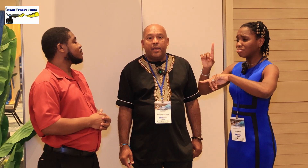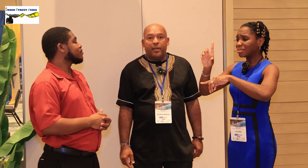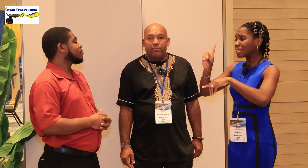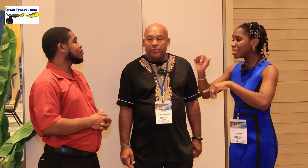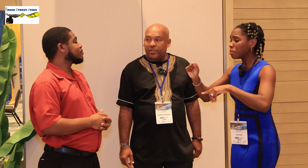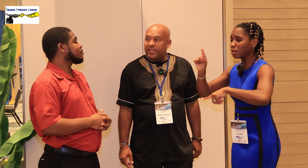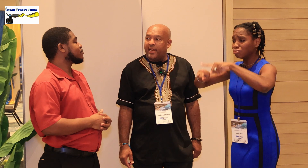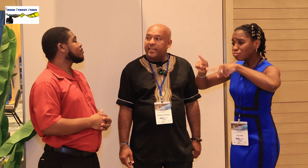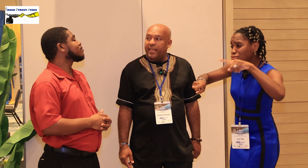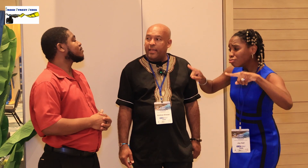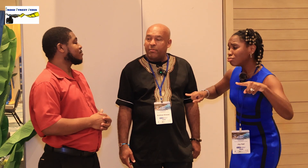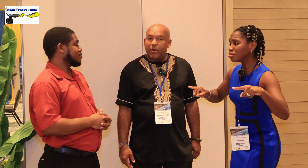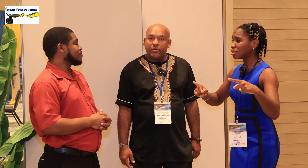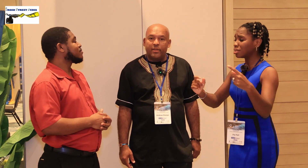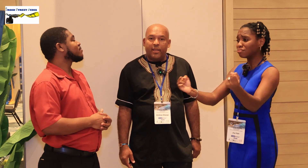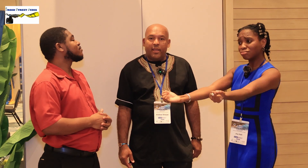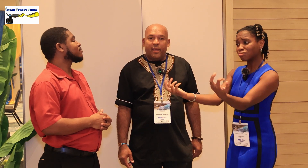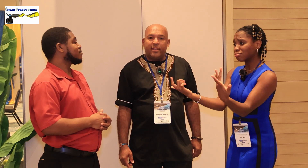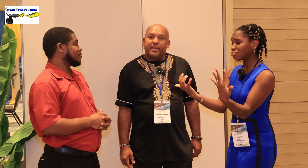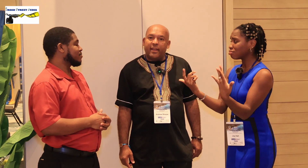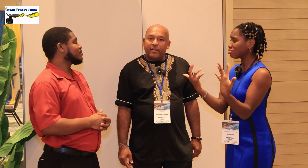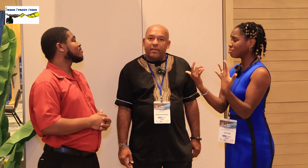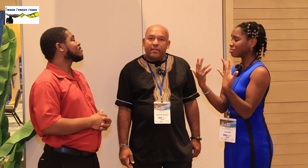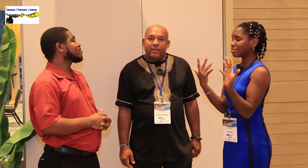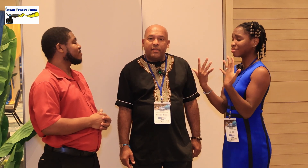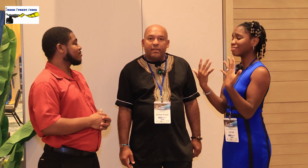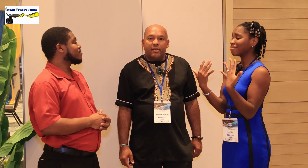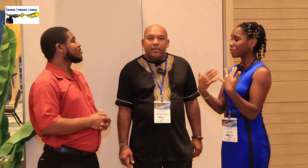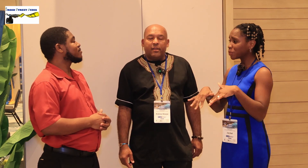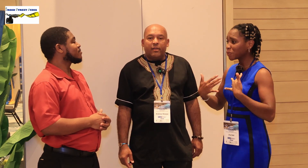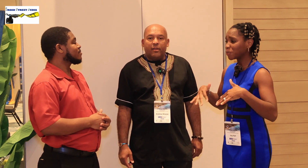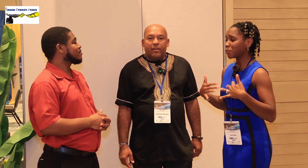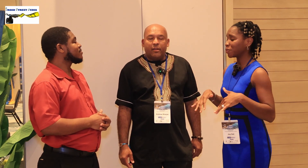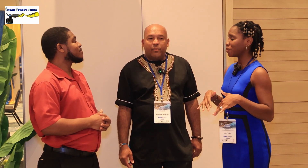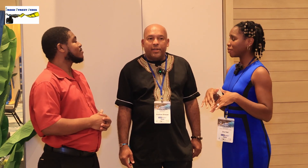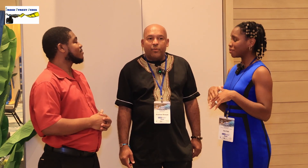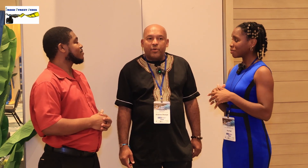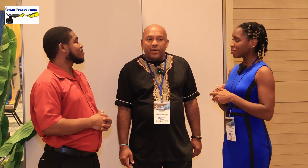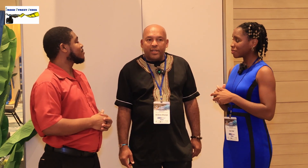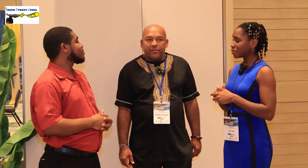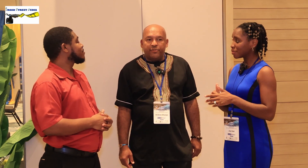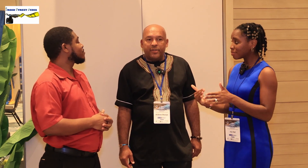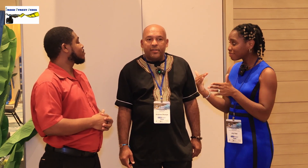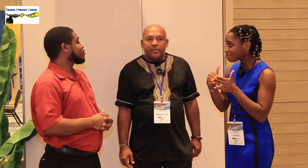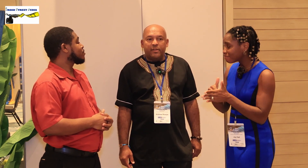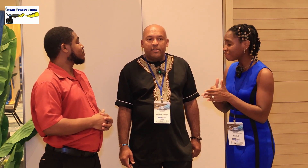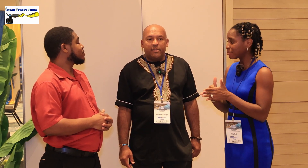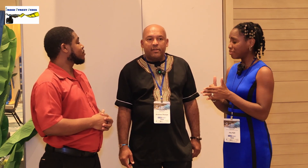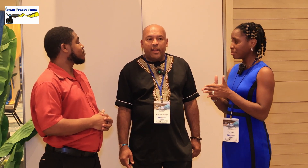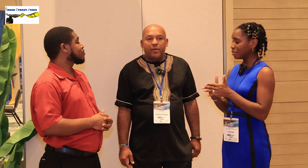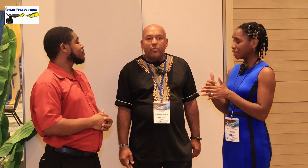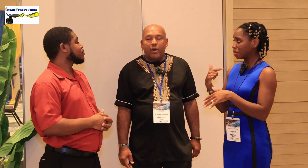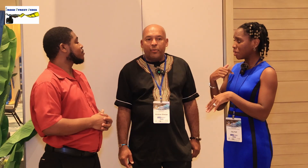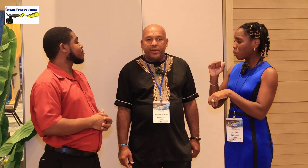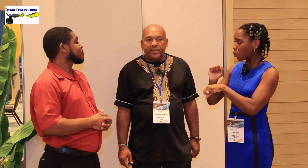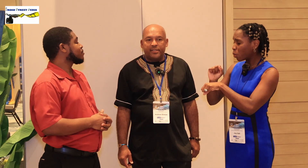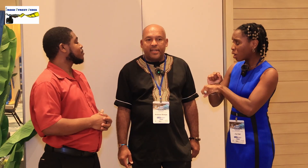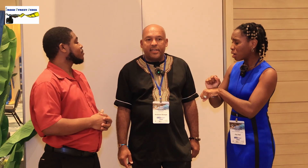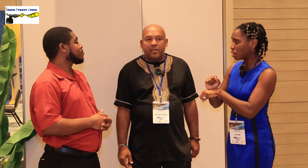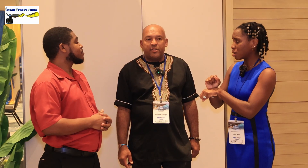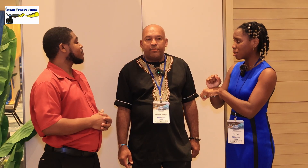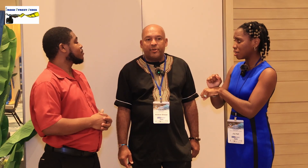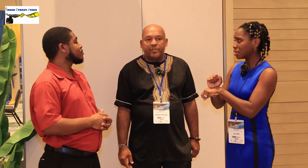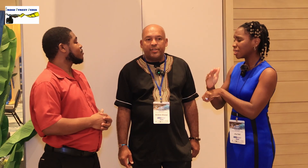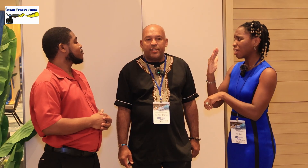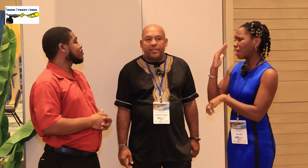disability community that came out. Again, when I work in the field, I know how it is